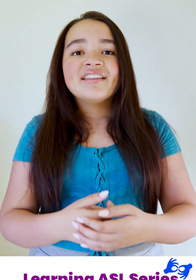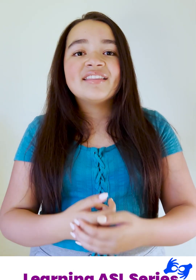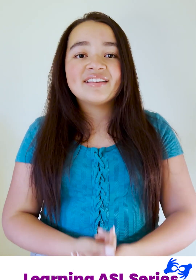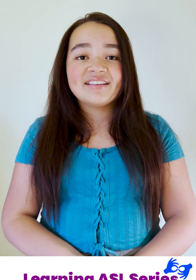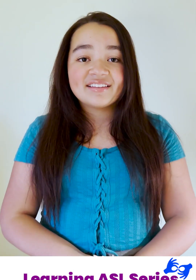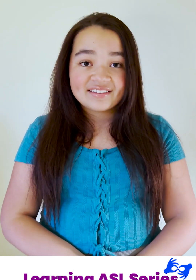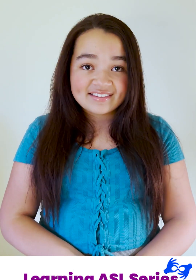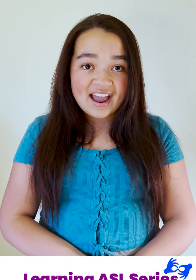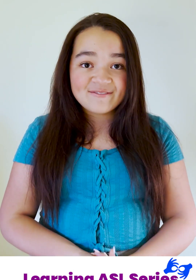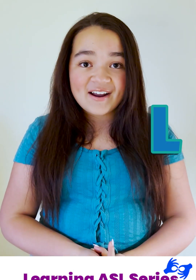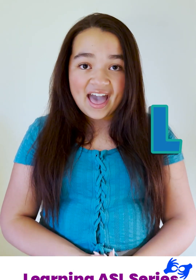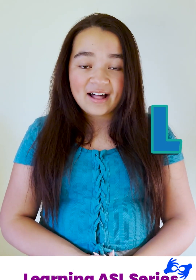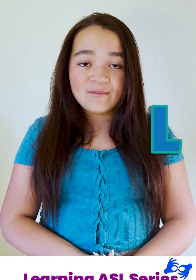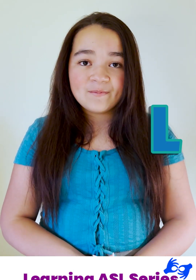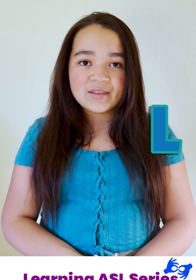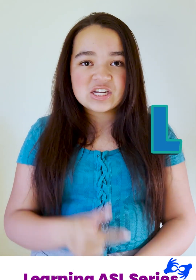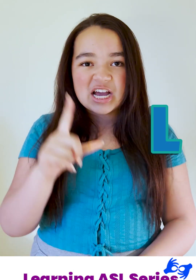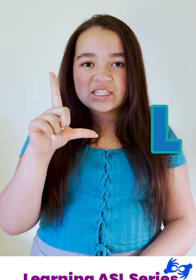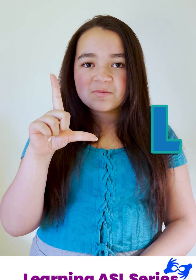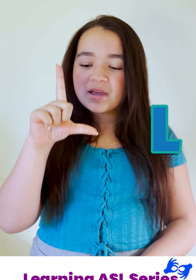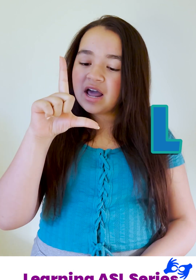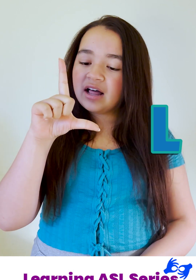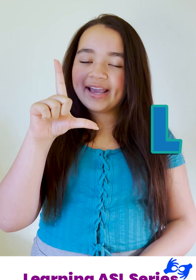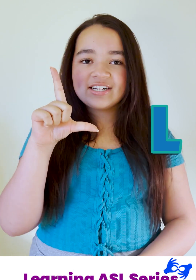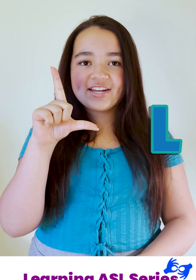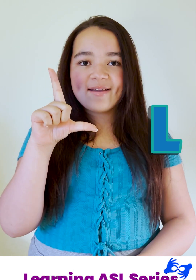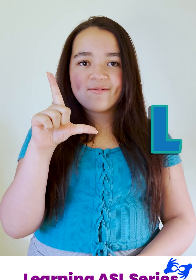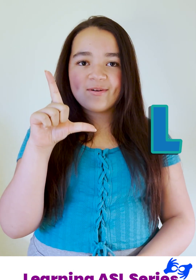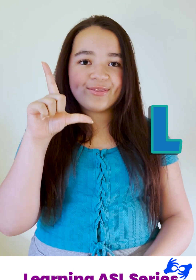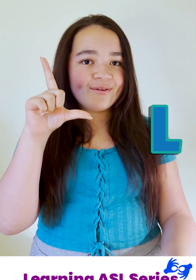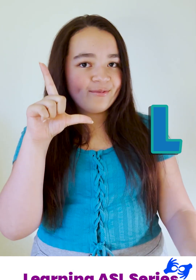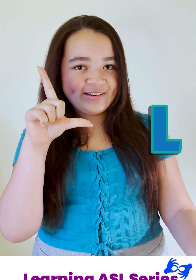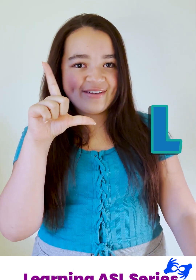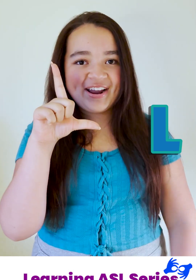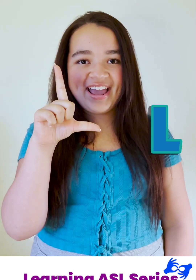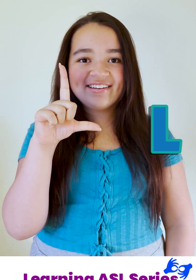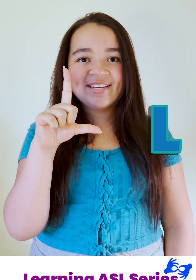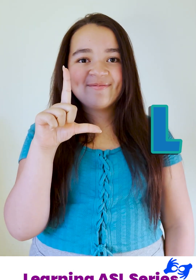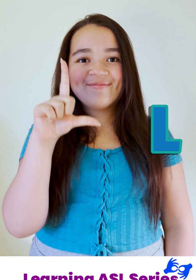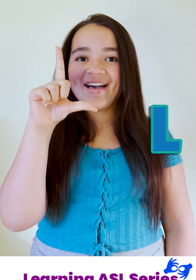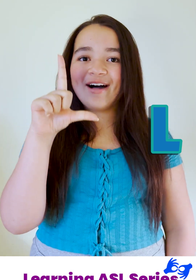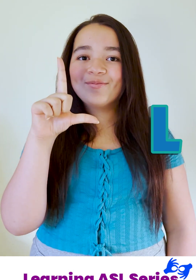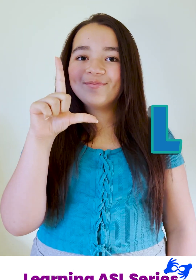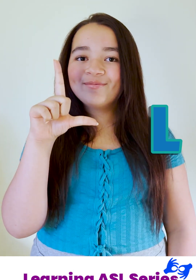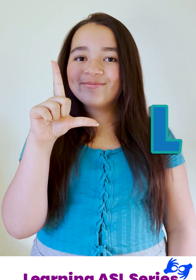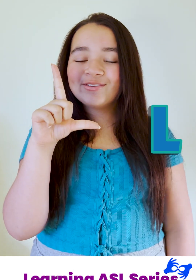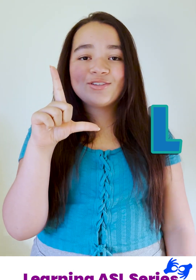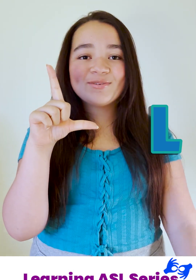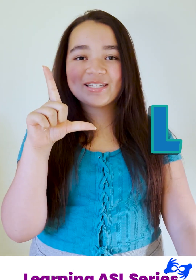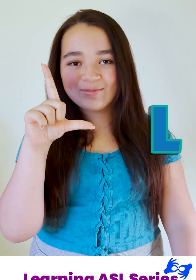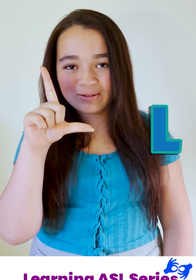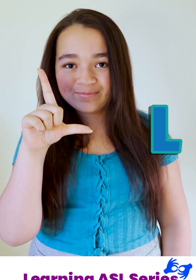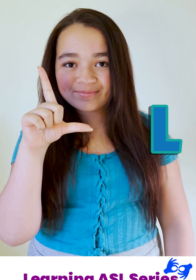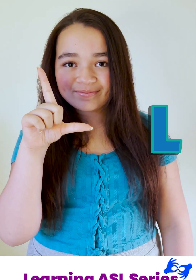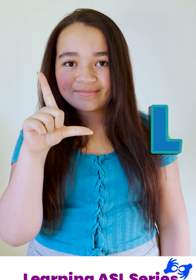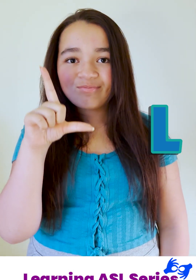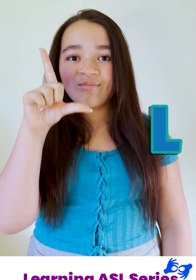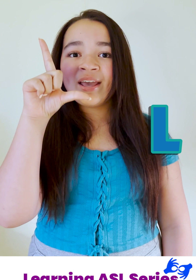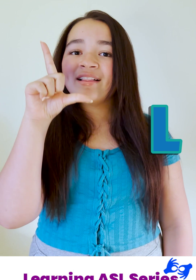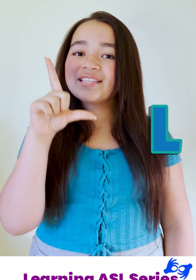The sign for L is just an L hand shape with whichever hand. L. Super simple. The sign